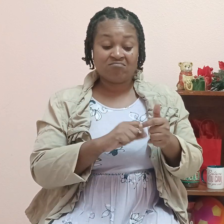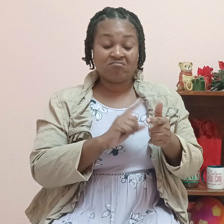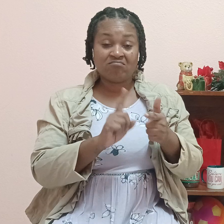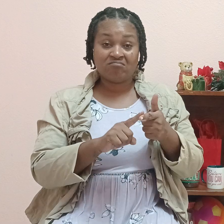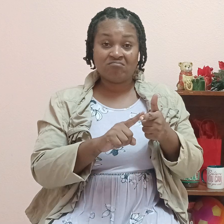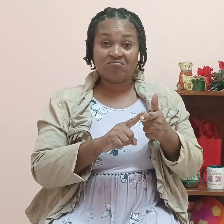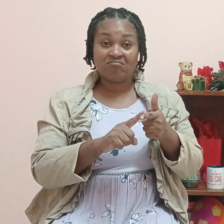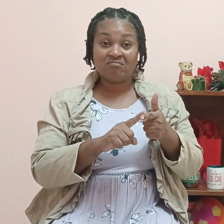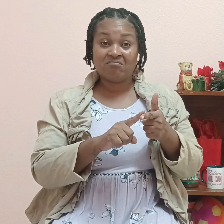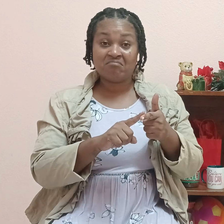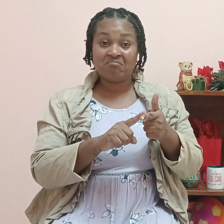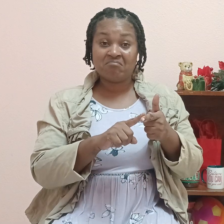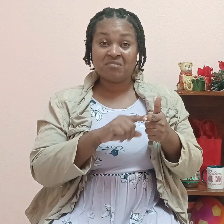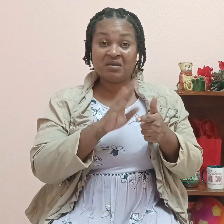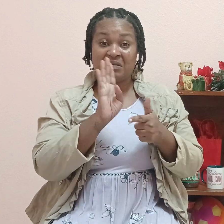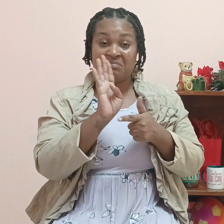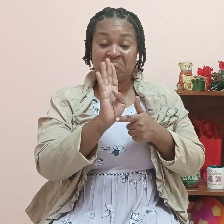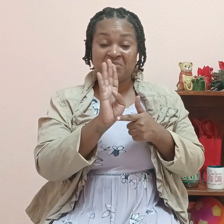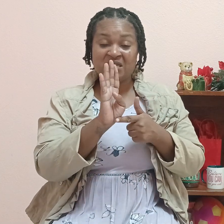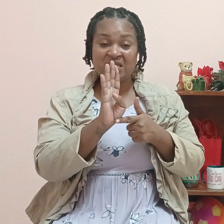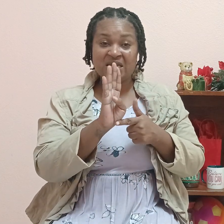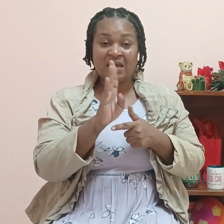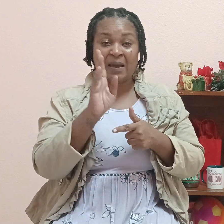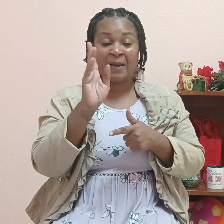B, palm,